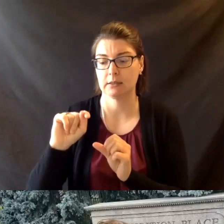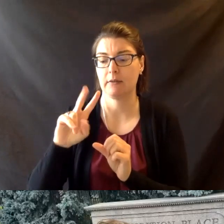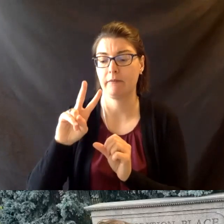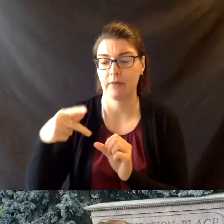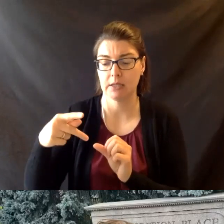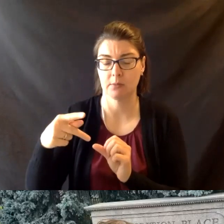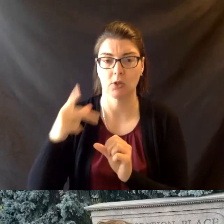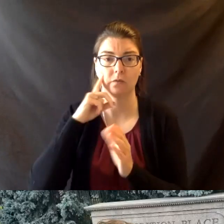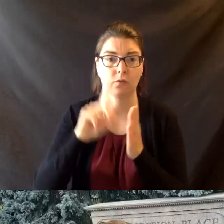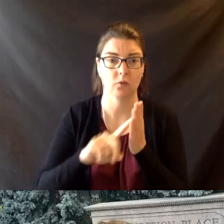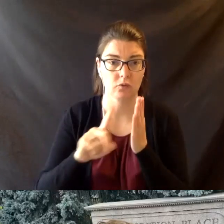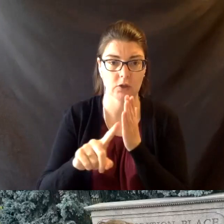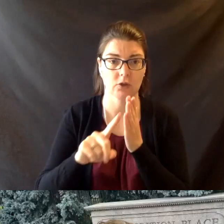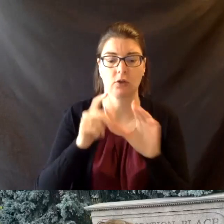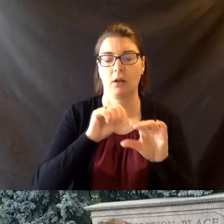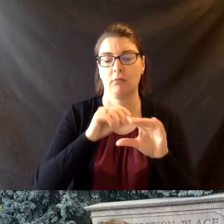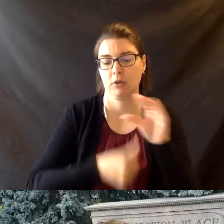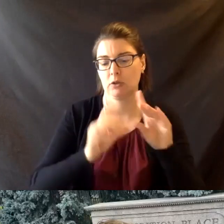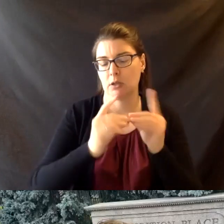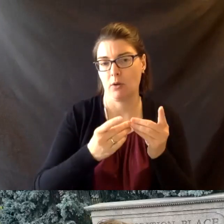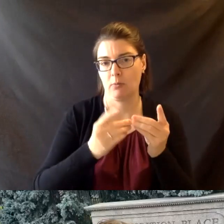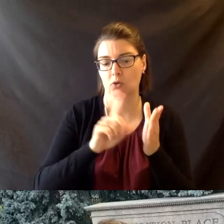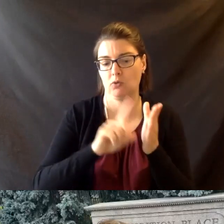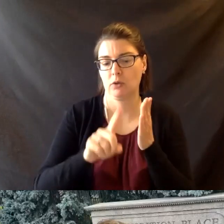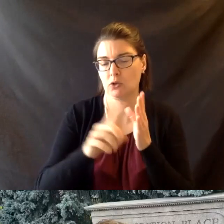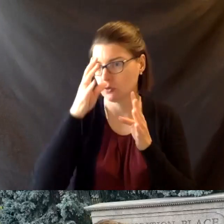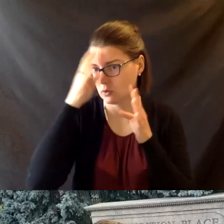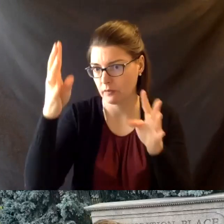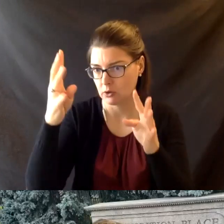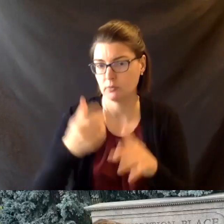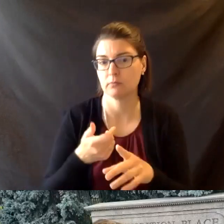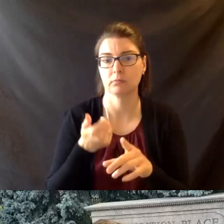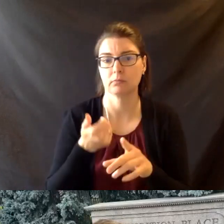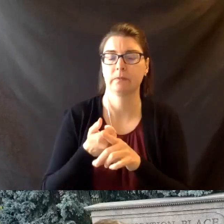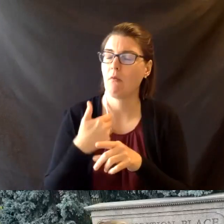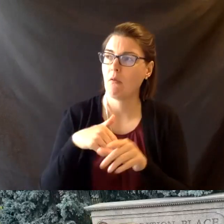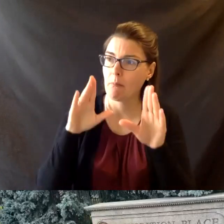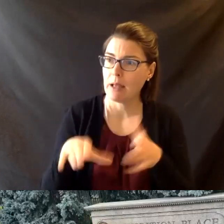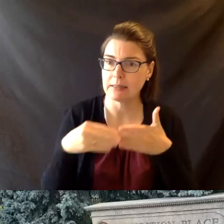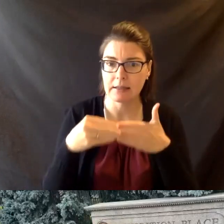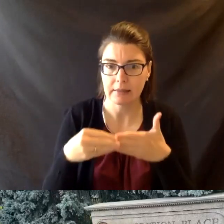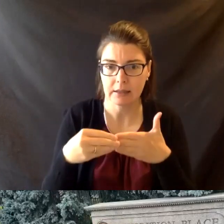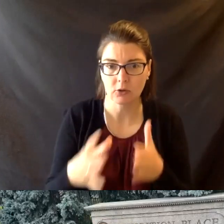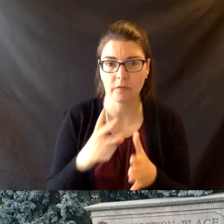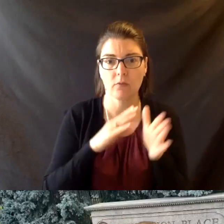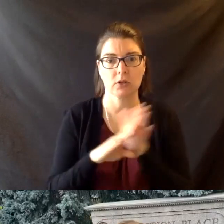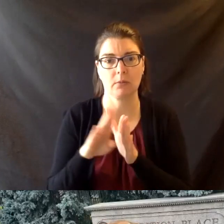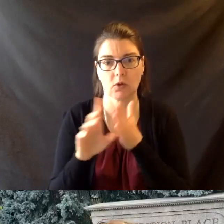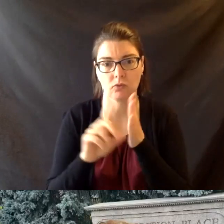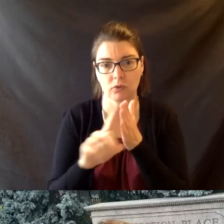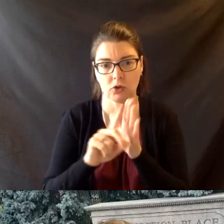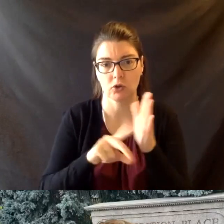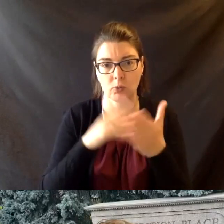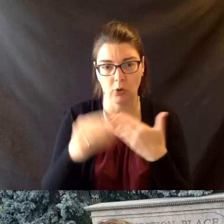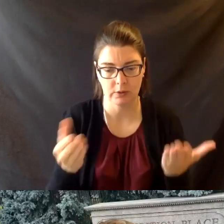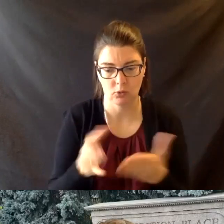and Innovation. Jennifer has proven herself to be an exceptional leader in building research programs at York and in training the